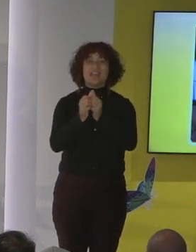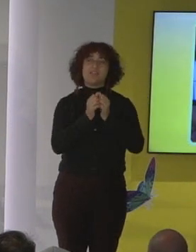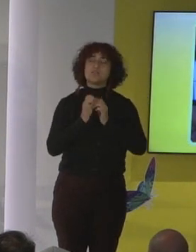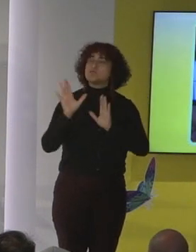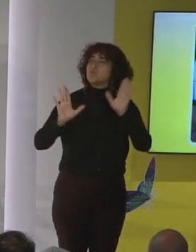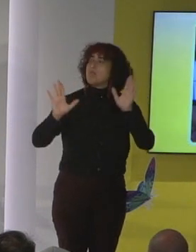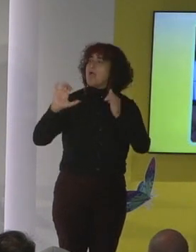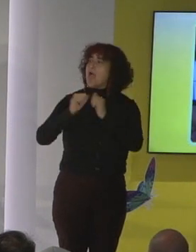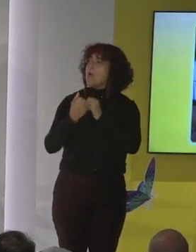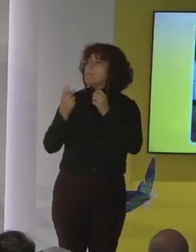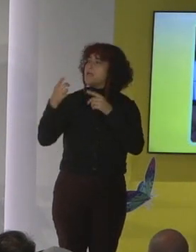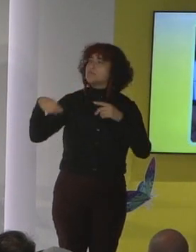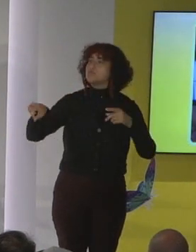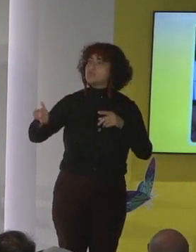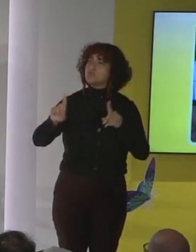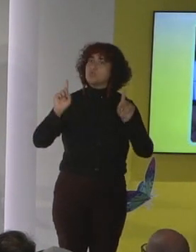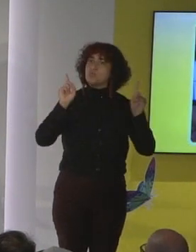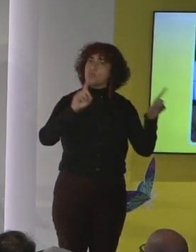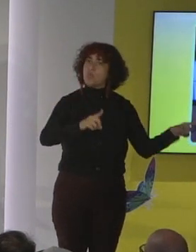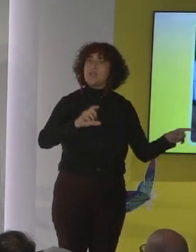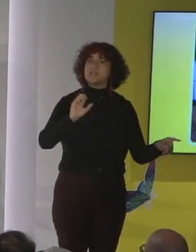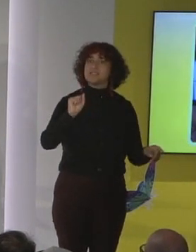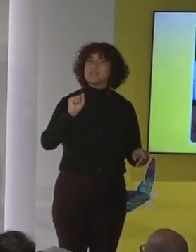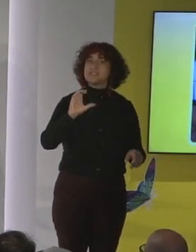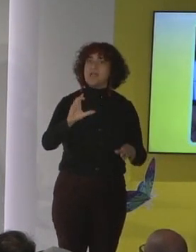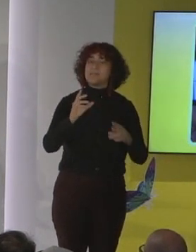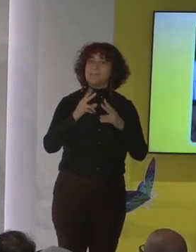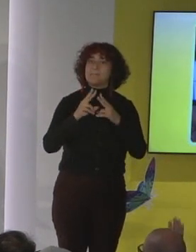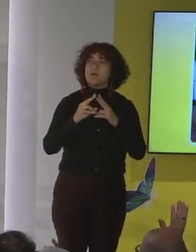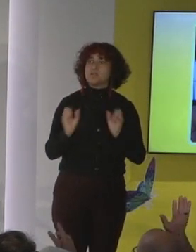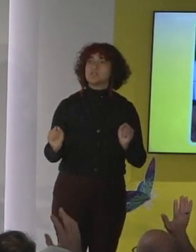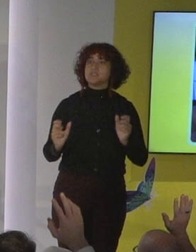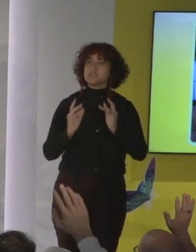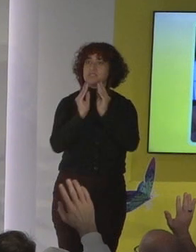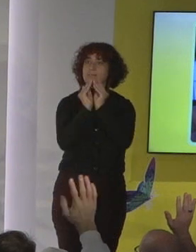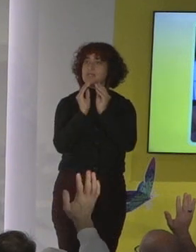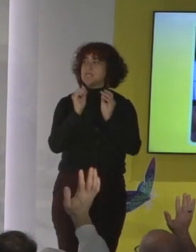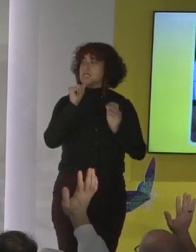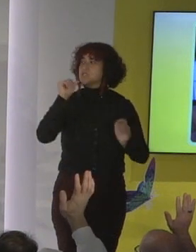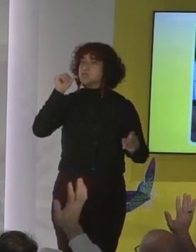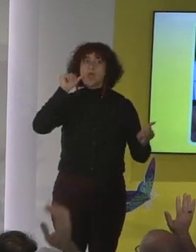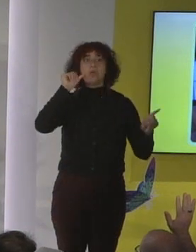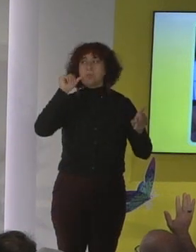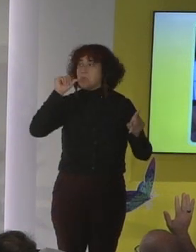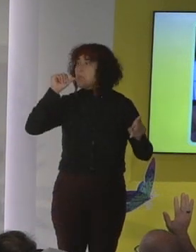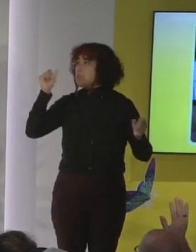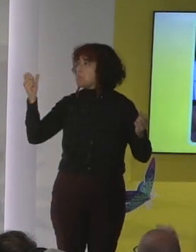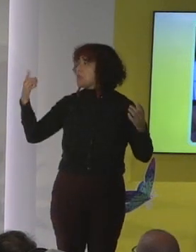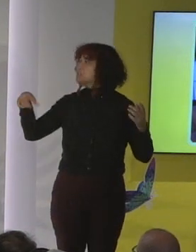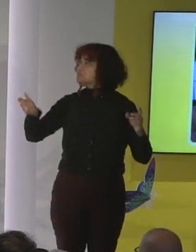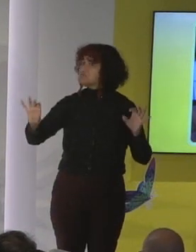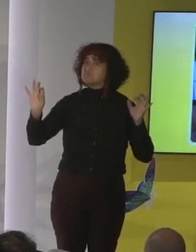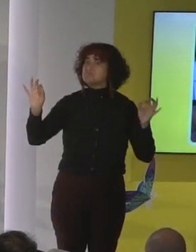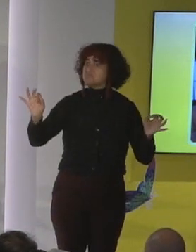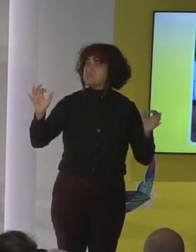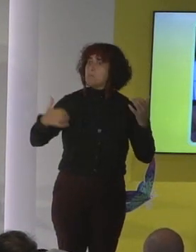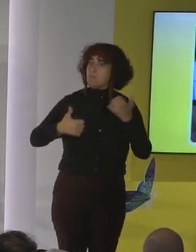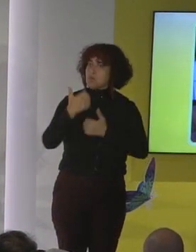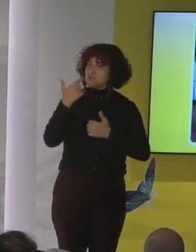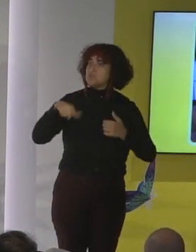hands, how many people were at the Snap Partner Summit yesterday? Lots of you, awesome, love that. Most of you were